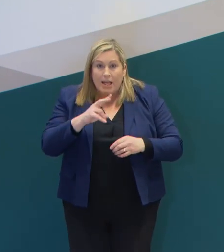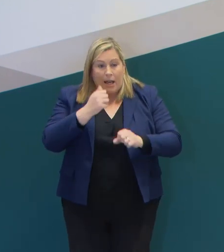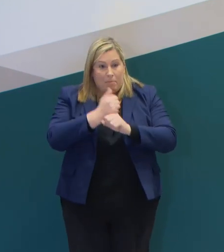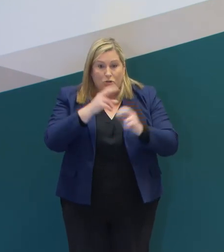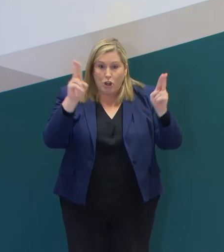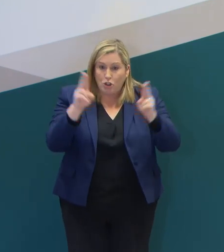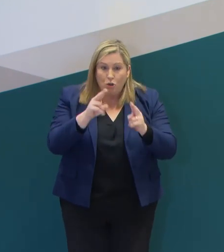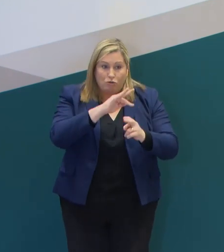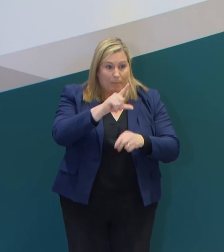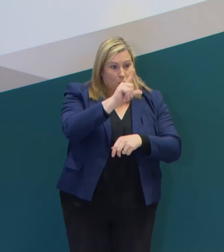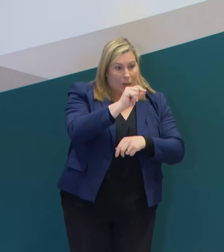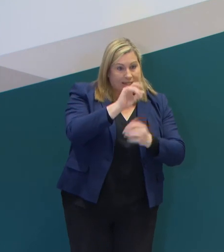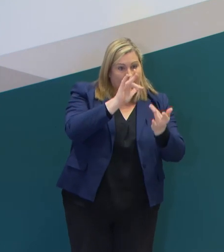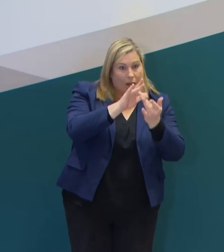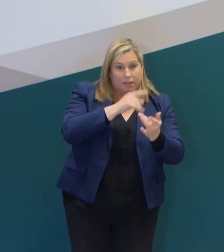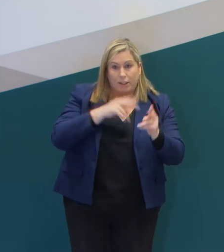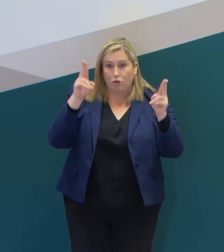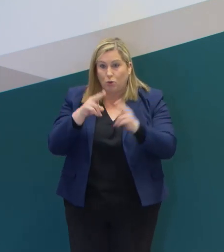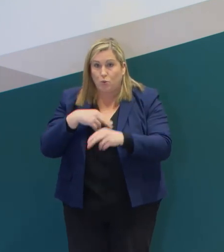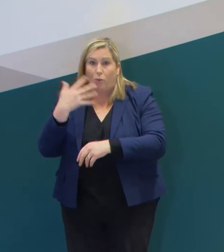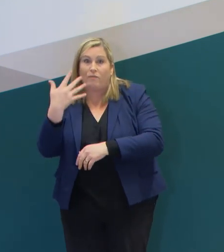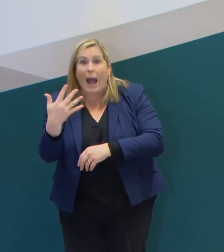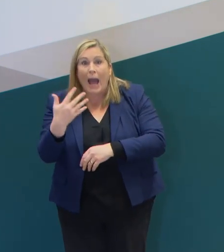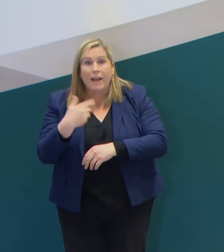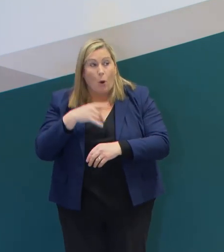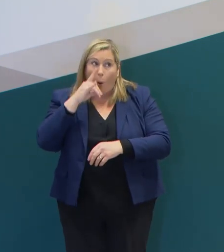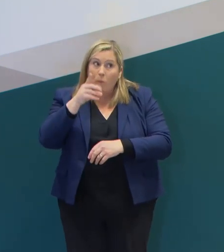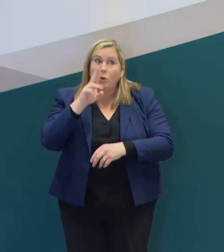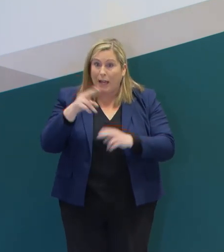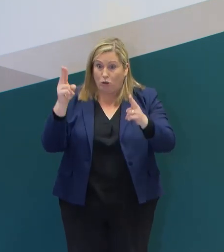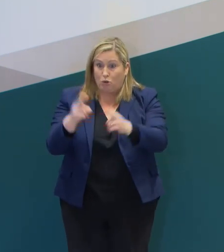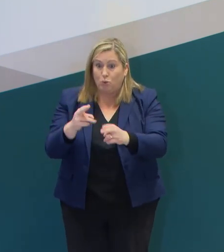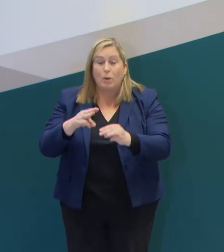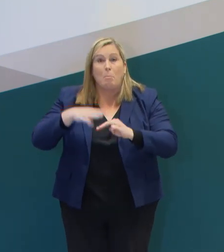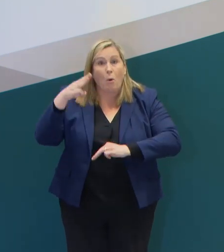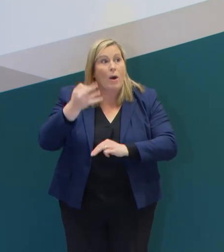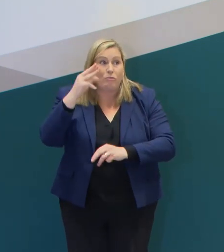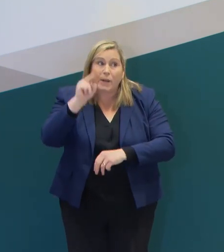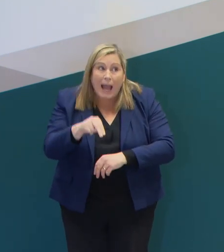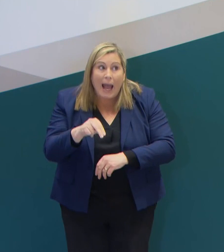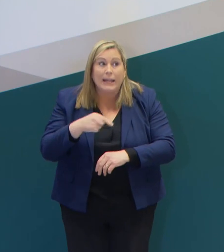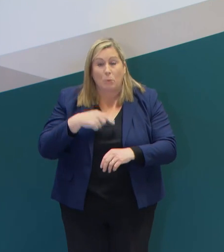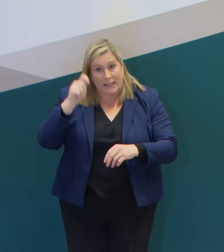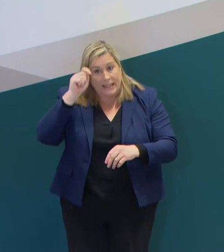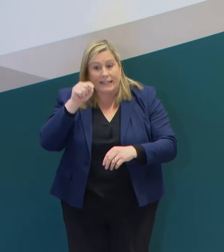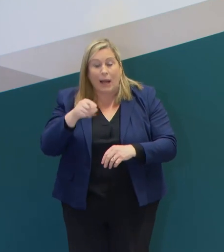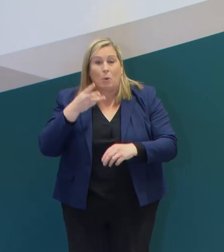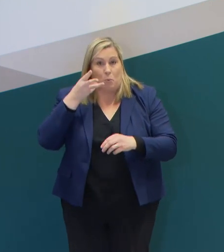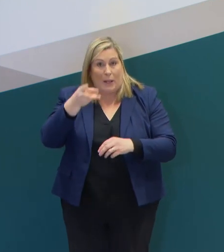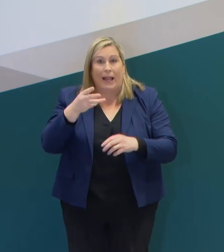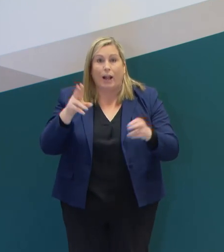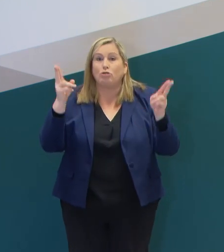contacts dropping to 5. We want to see that that's maintained and maybe even reduced further if we can. We think that will reduce the reproductive number of